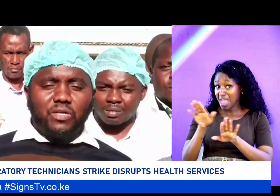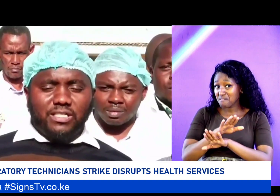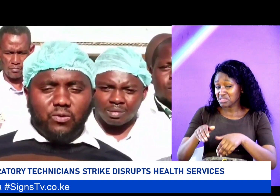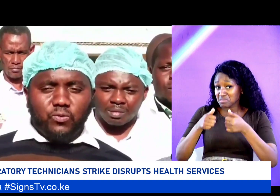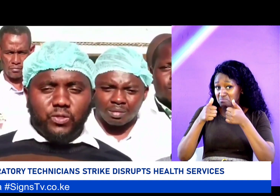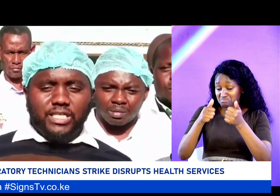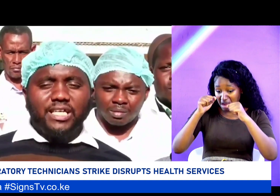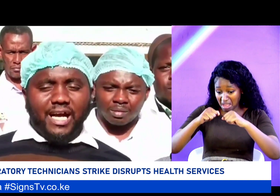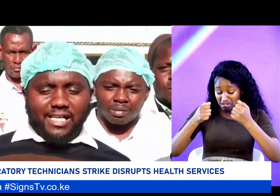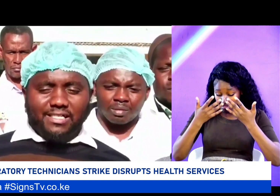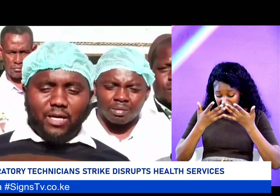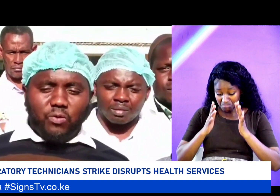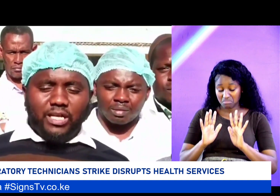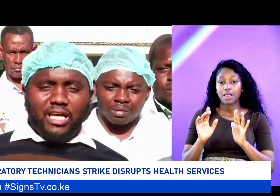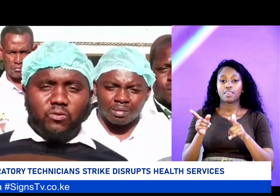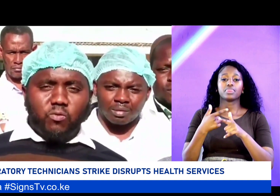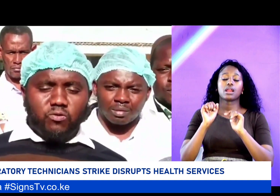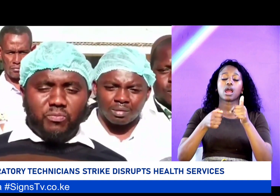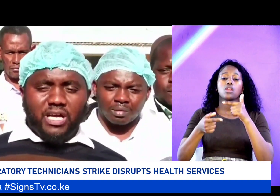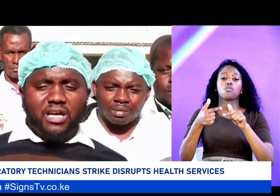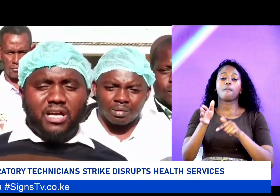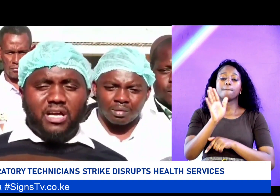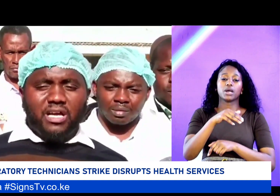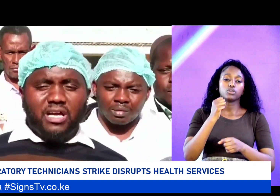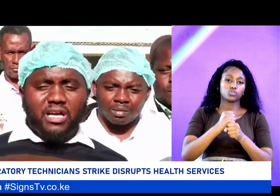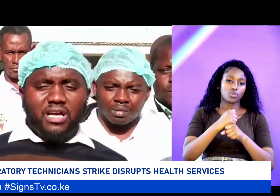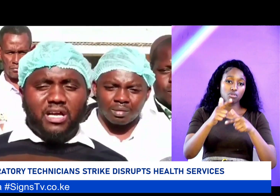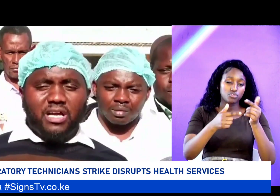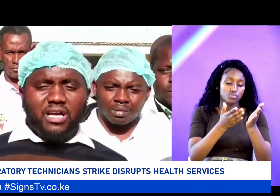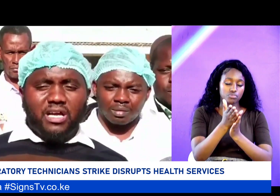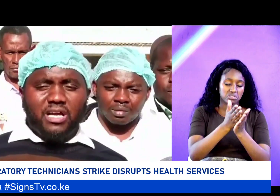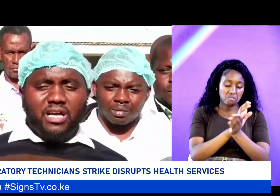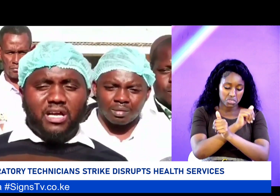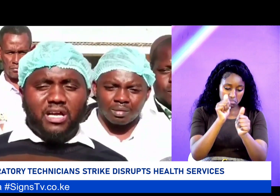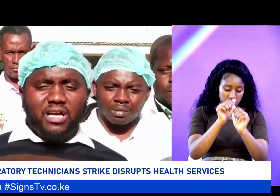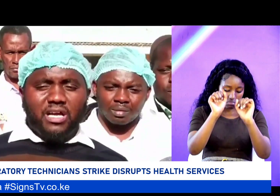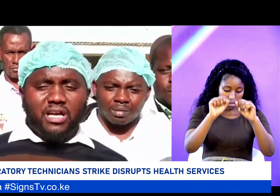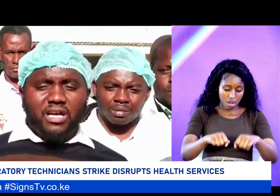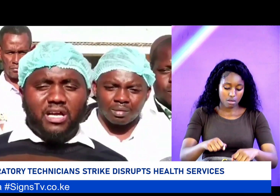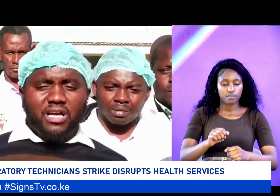wao, basi tutaweza kurudi kazi na kuendelea na kuwahudumia.